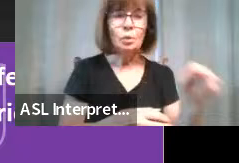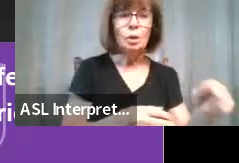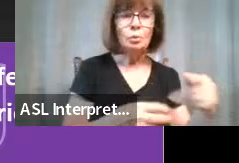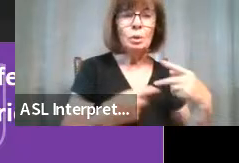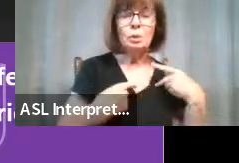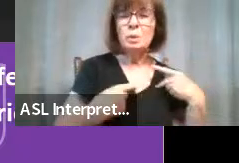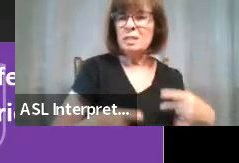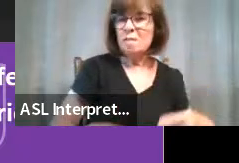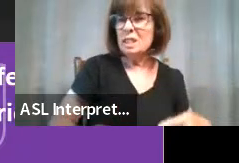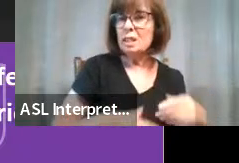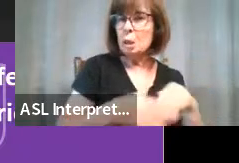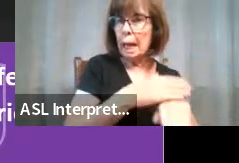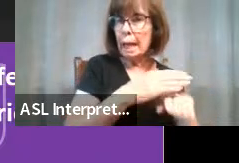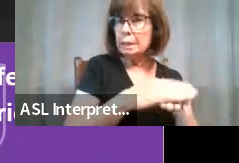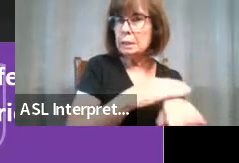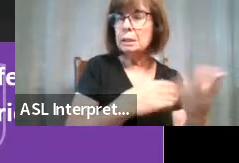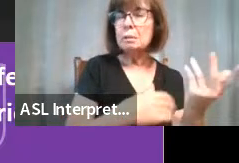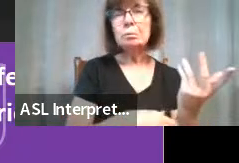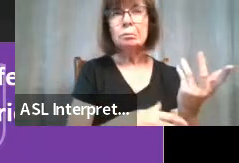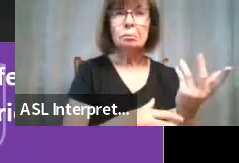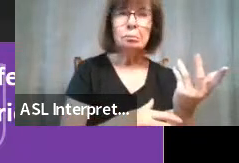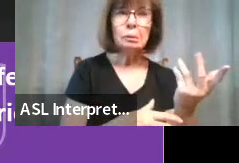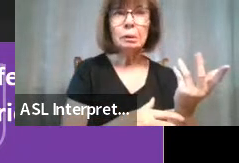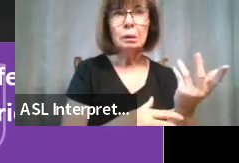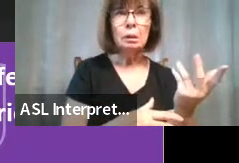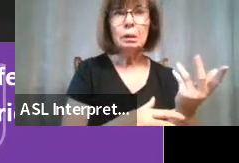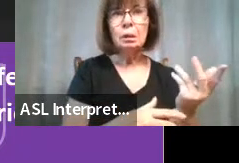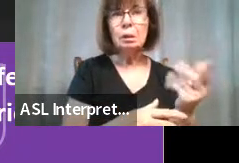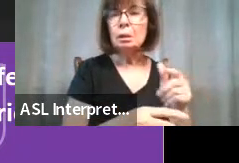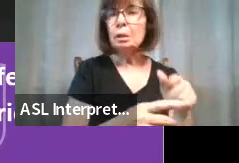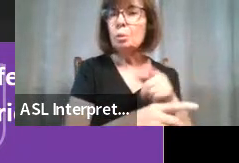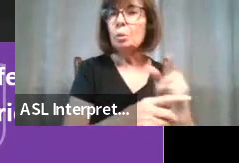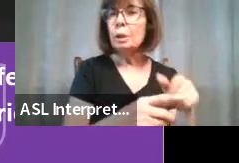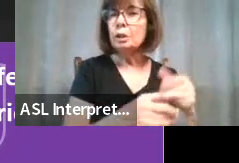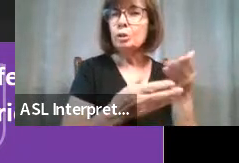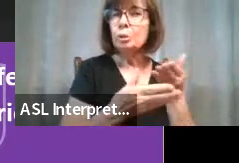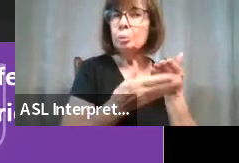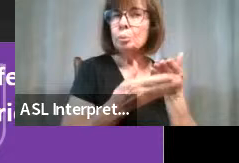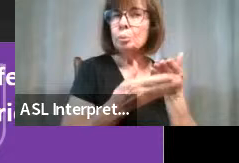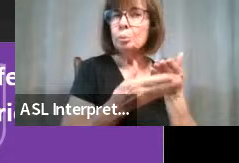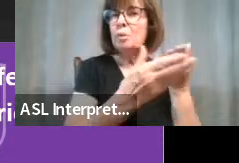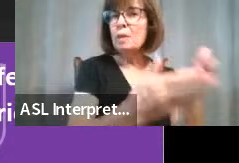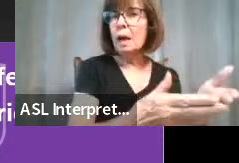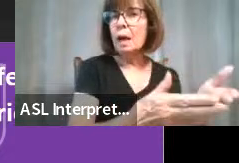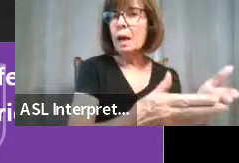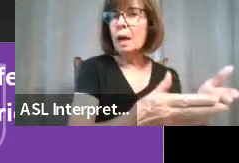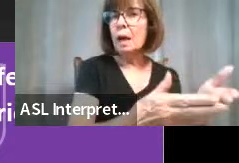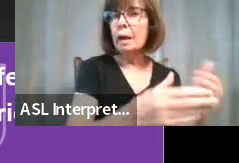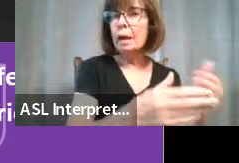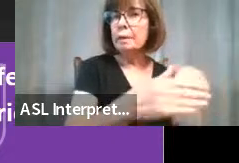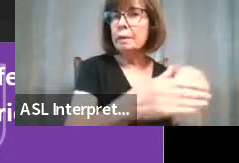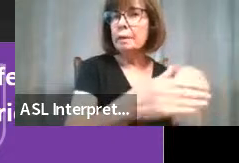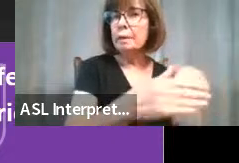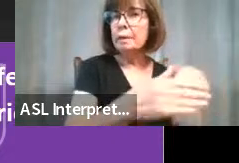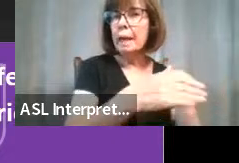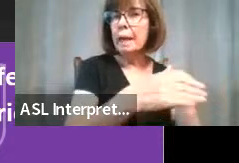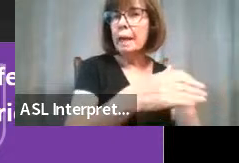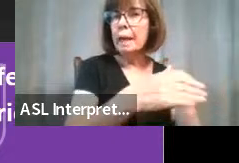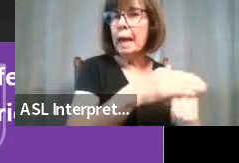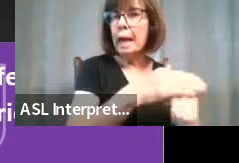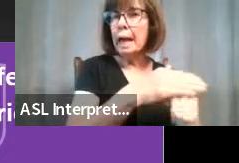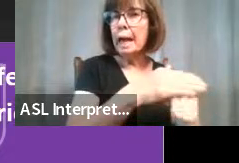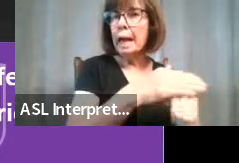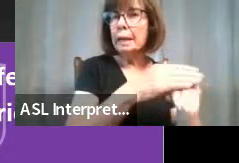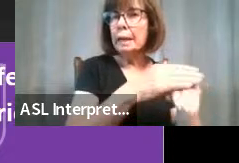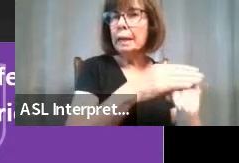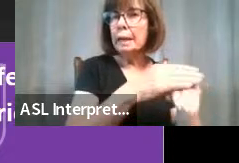access, the time when we are providing access to vaccine, something related to technology,